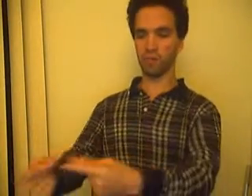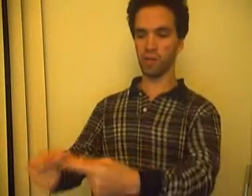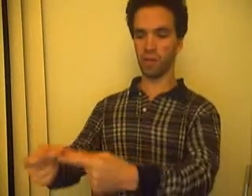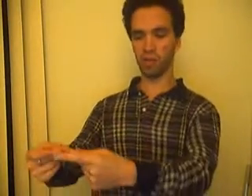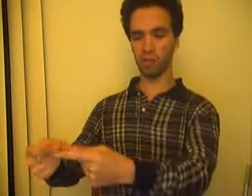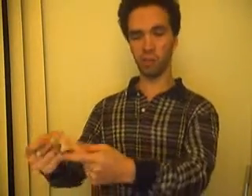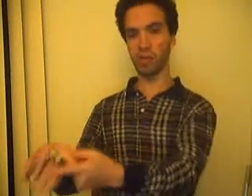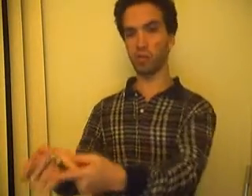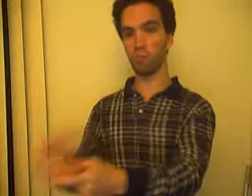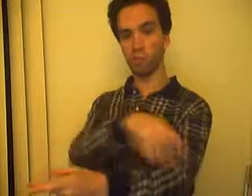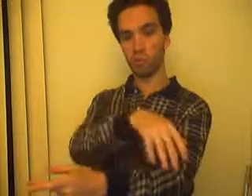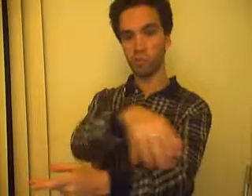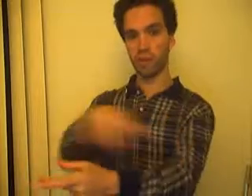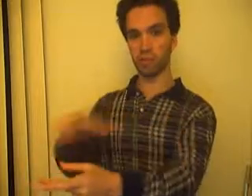signing this place with